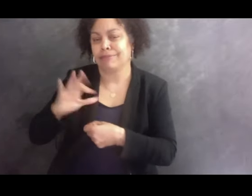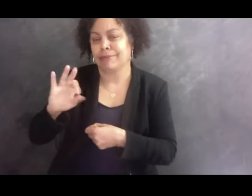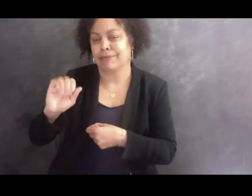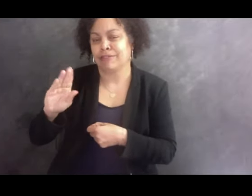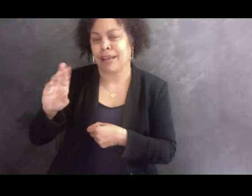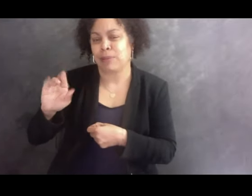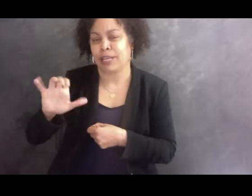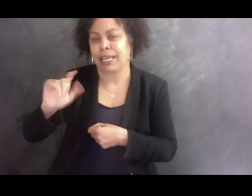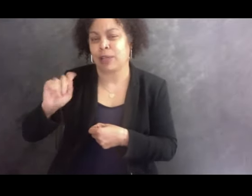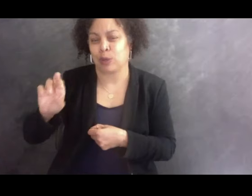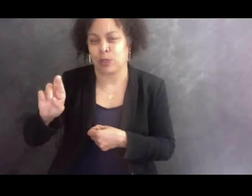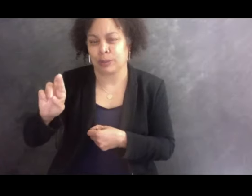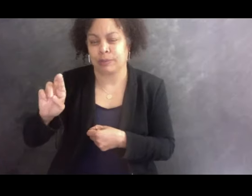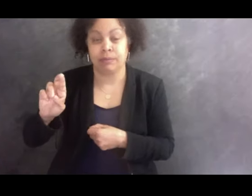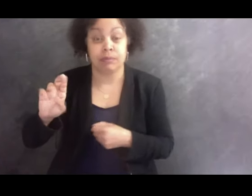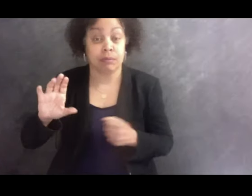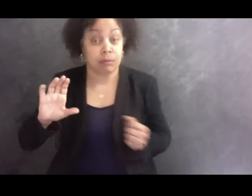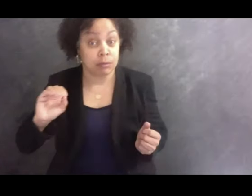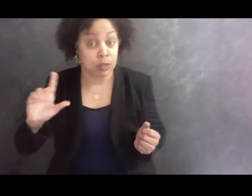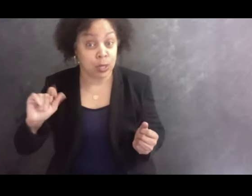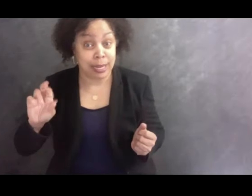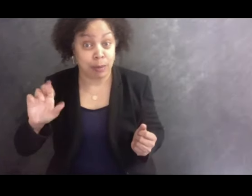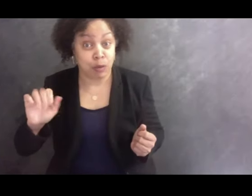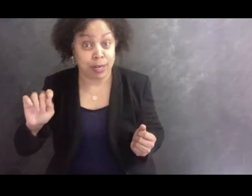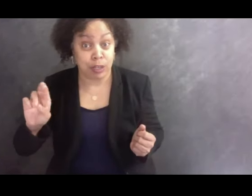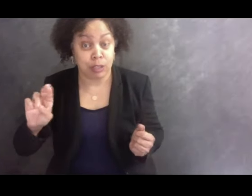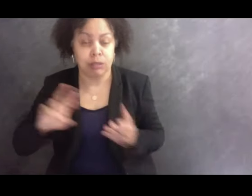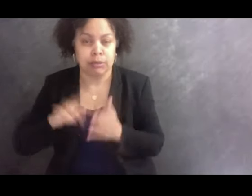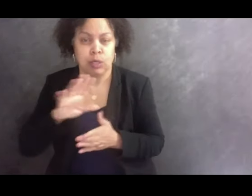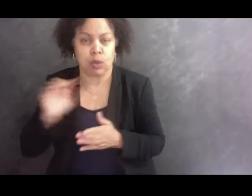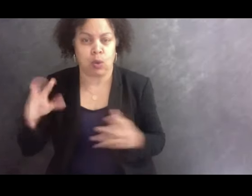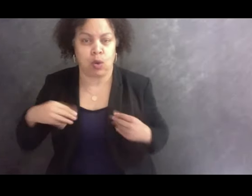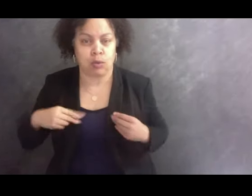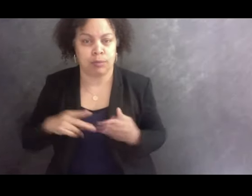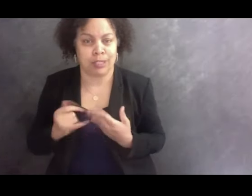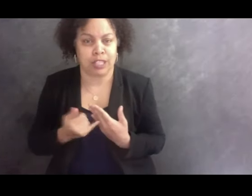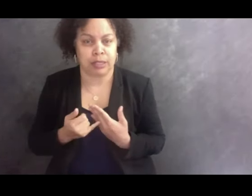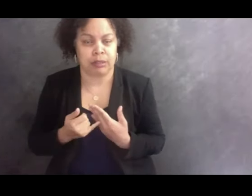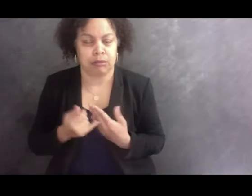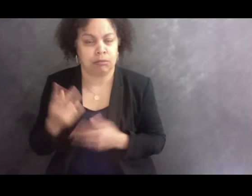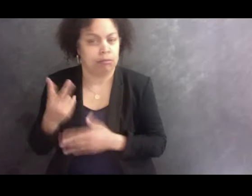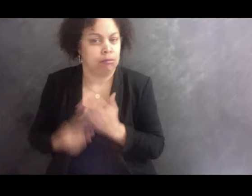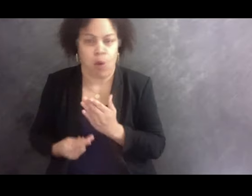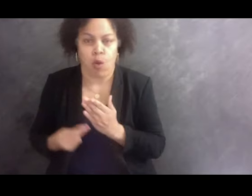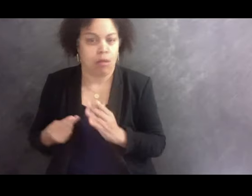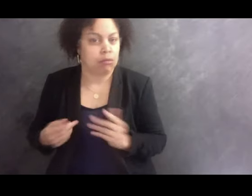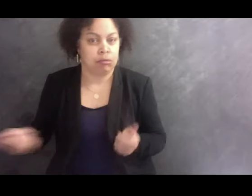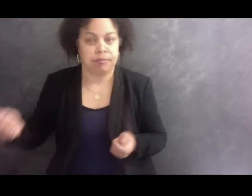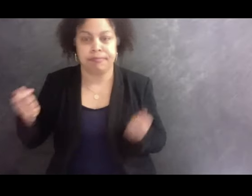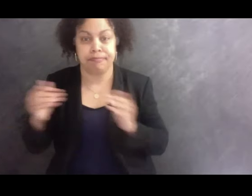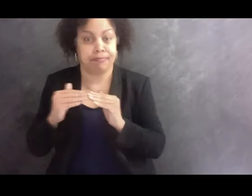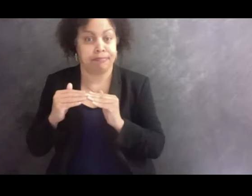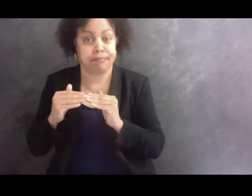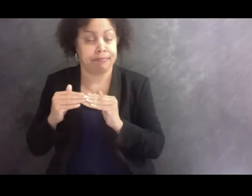A collaborator, for the purposes of creative capital, is a co-owner of the project. They are someone who